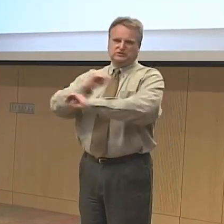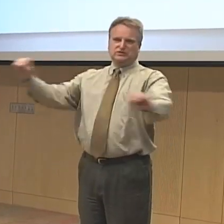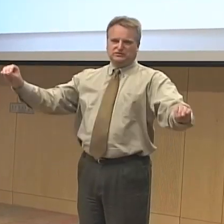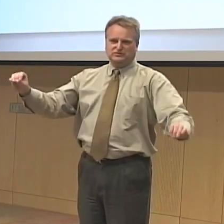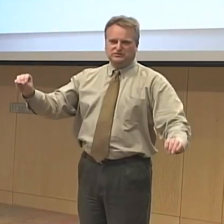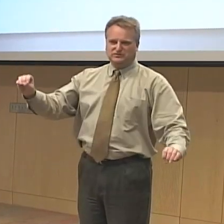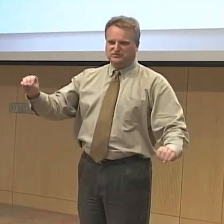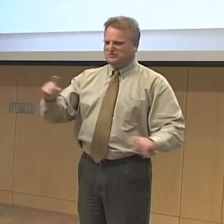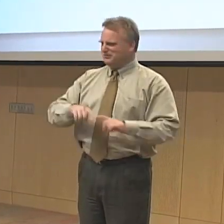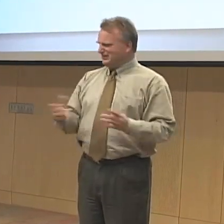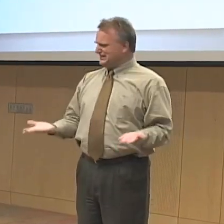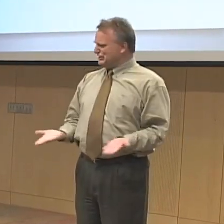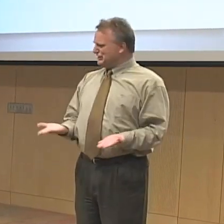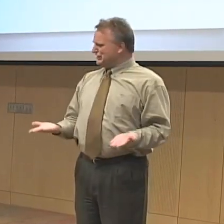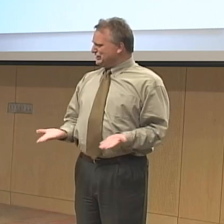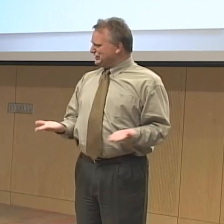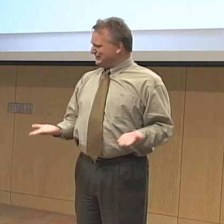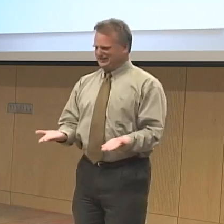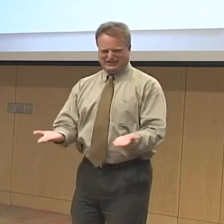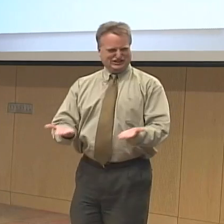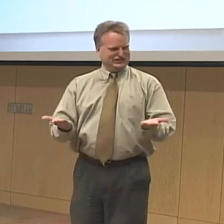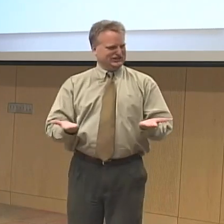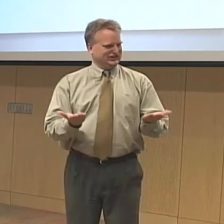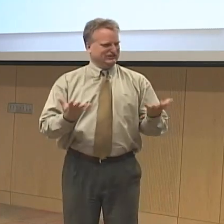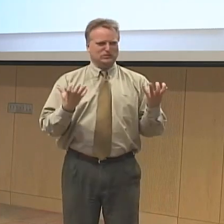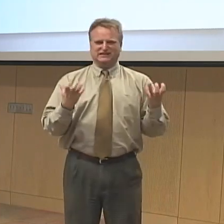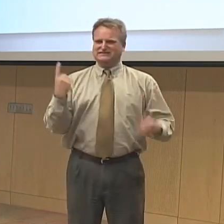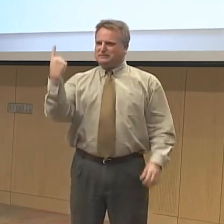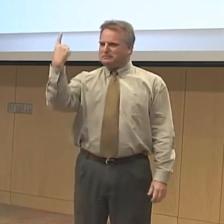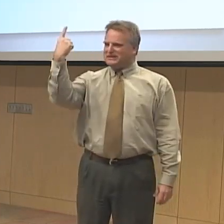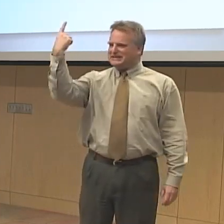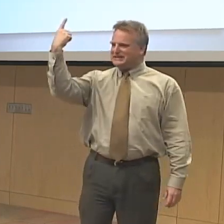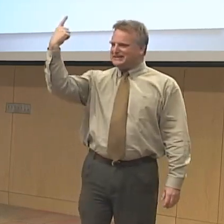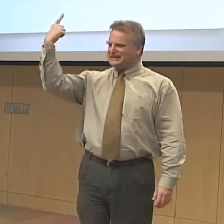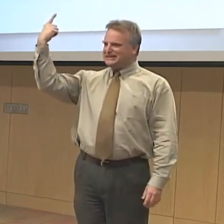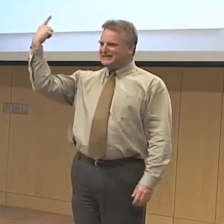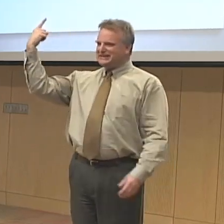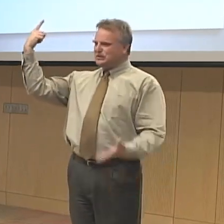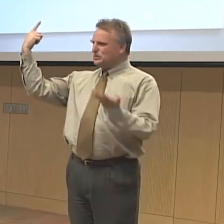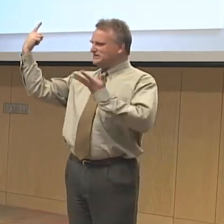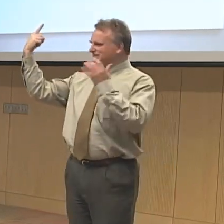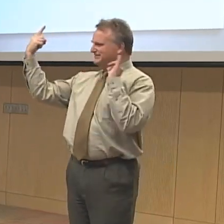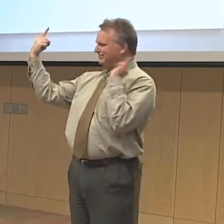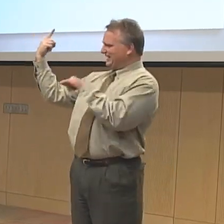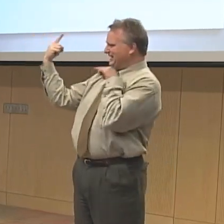no residential school experience, but they're here. They're in search of something. What is that